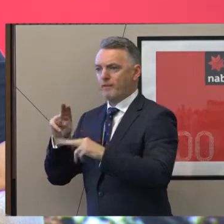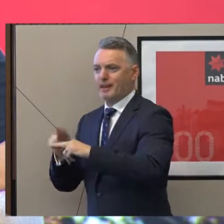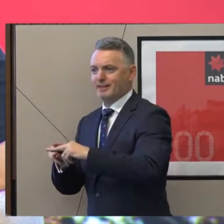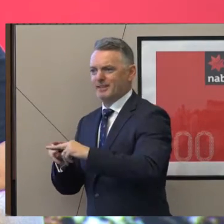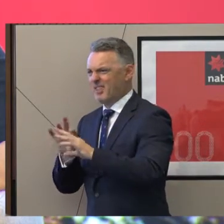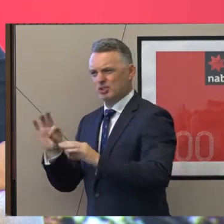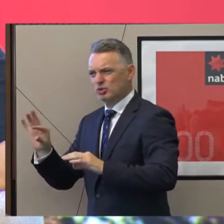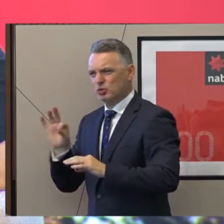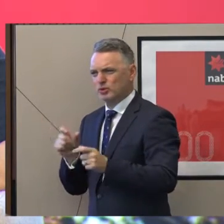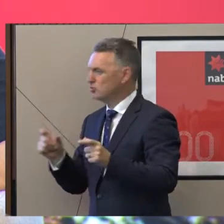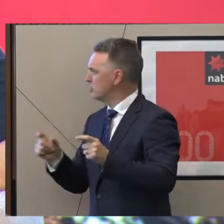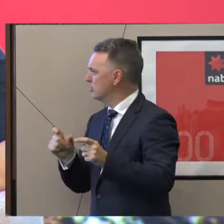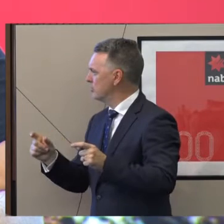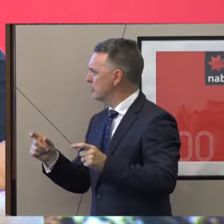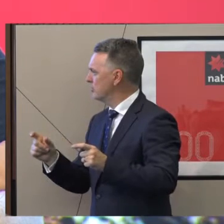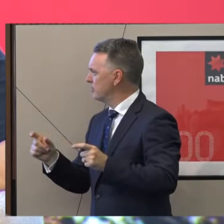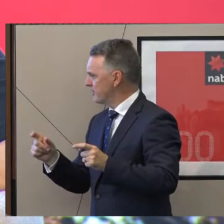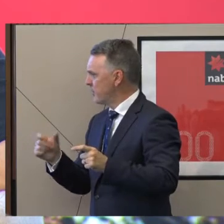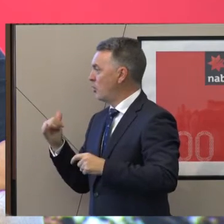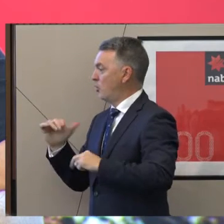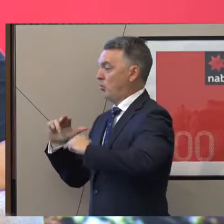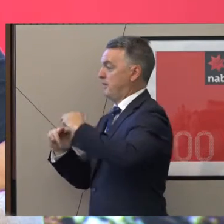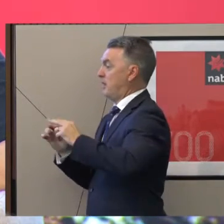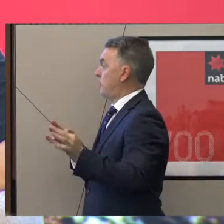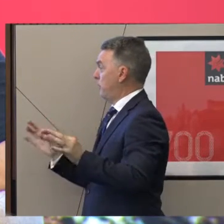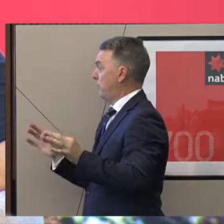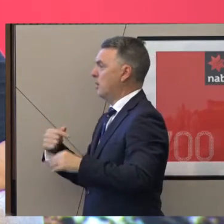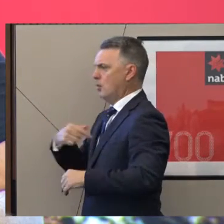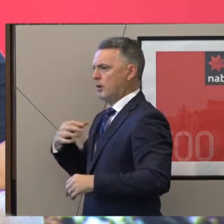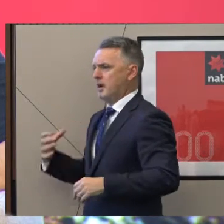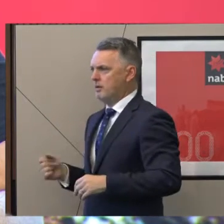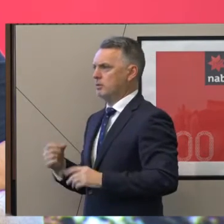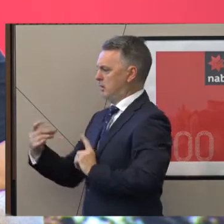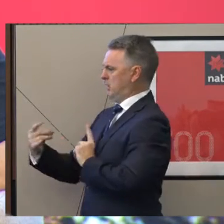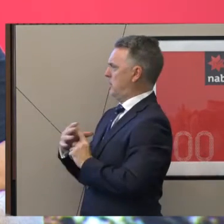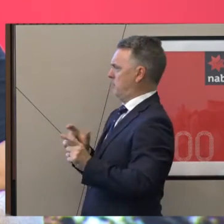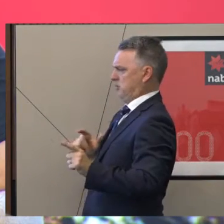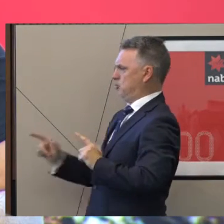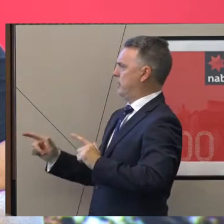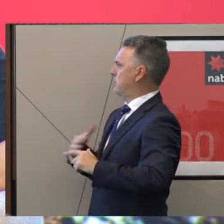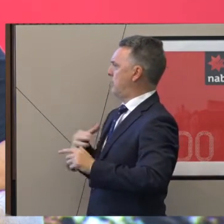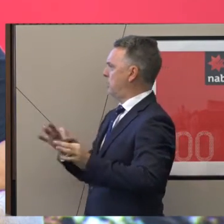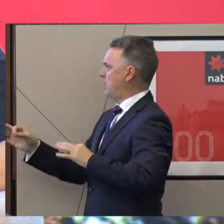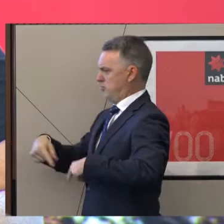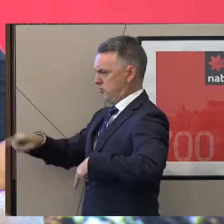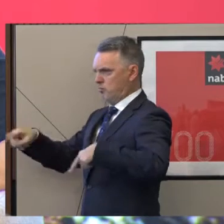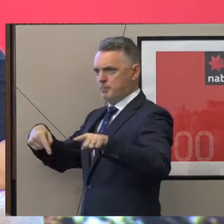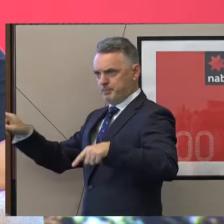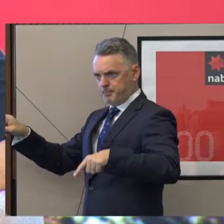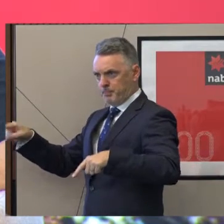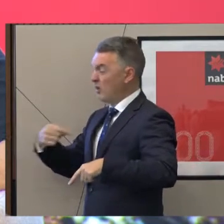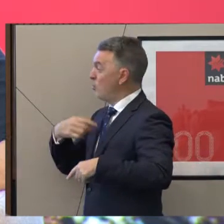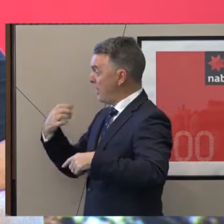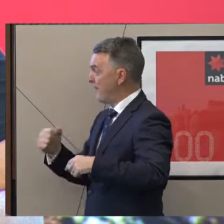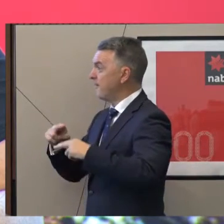control. With development of plans, we need to self-direct our plans. We have families